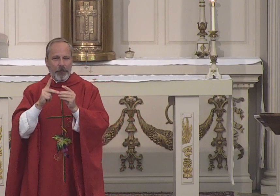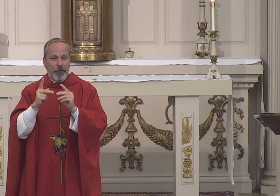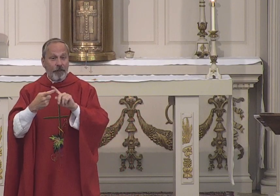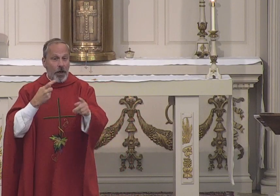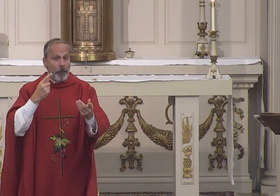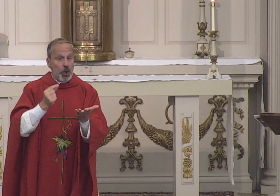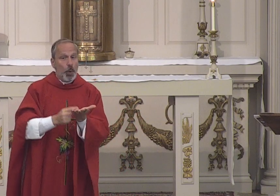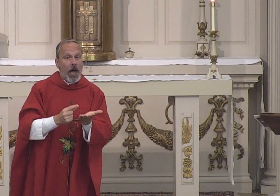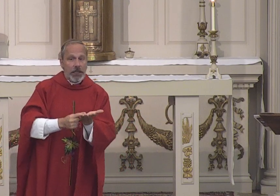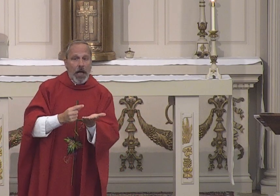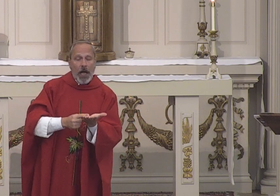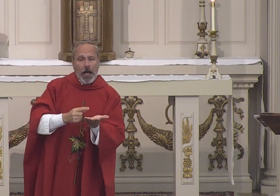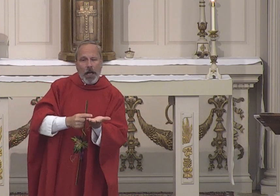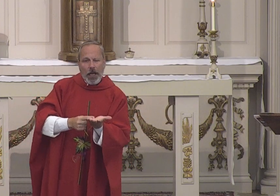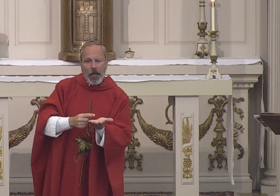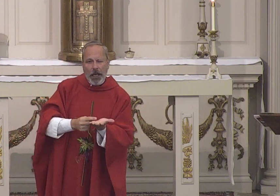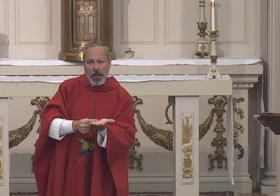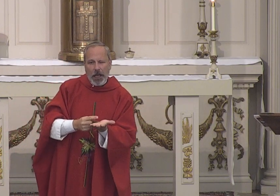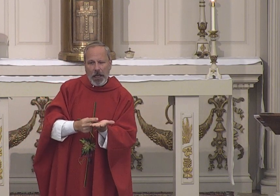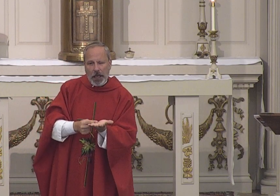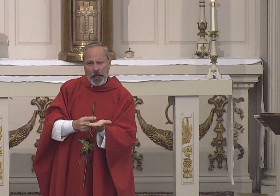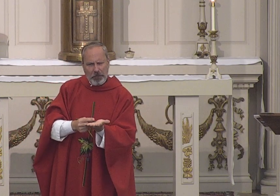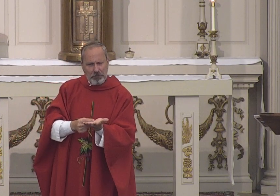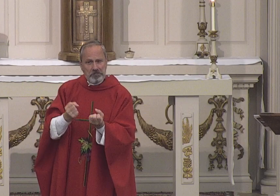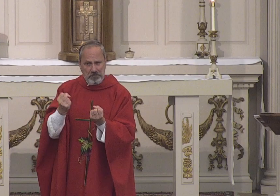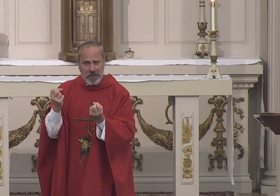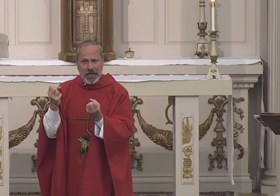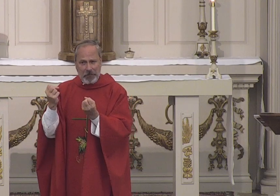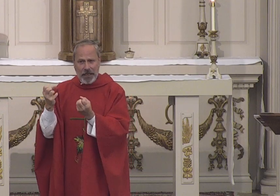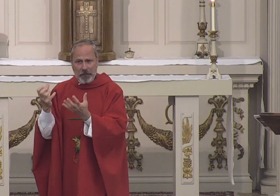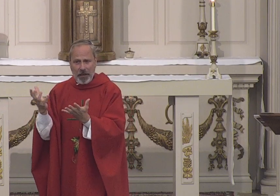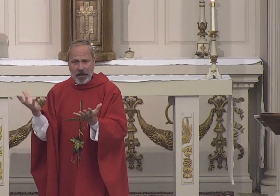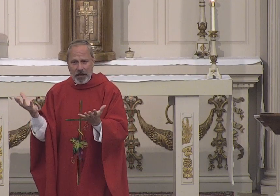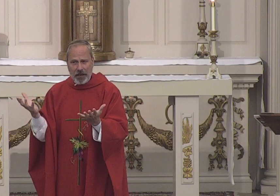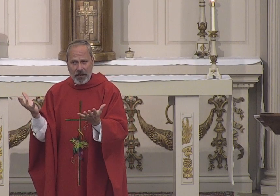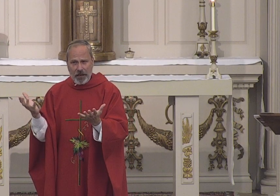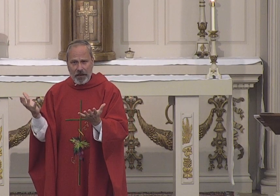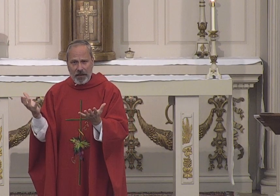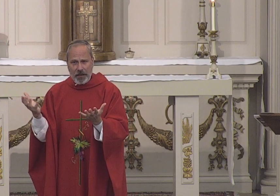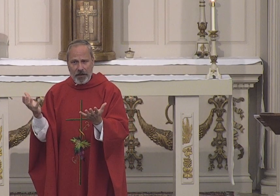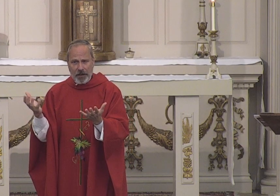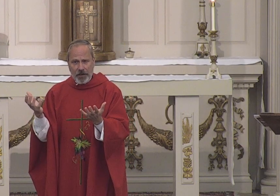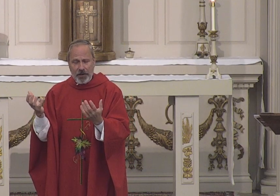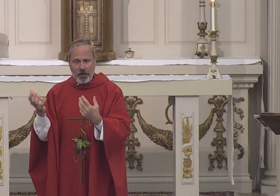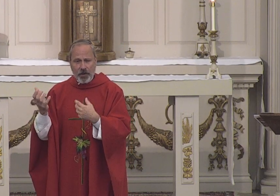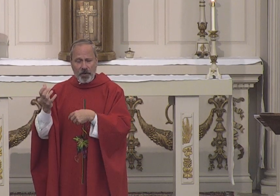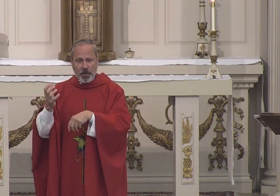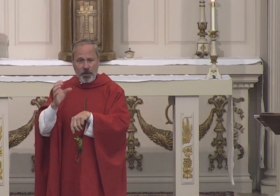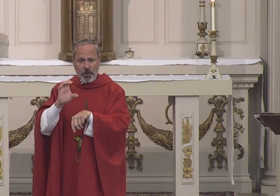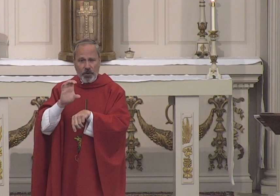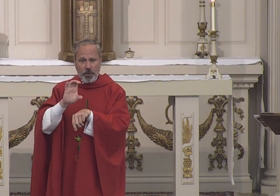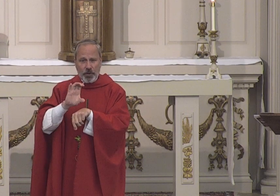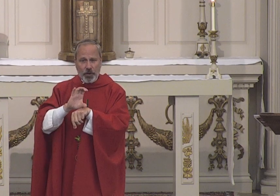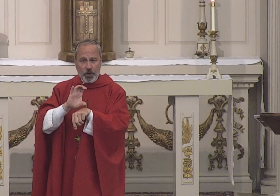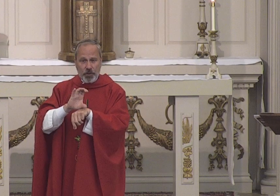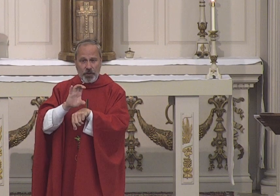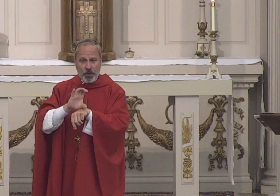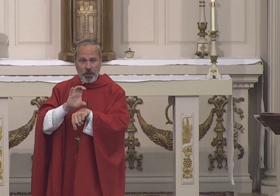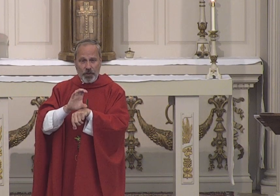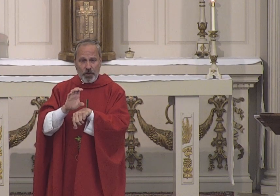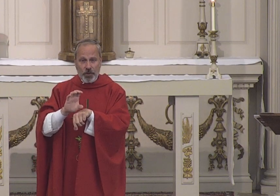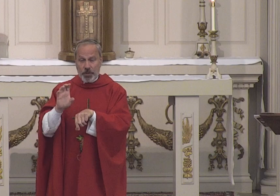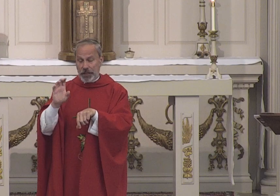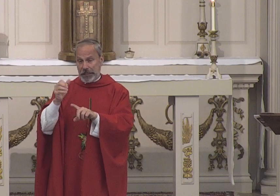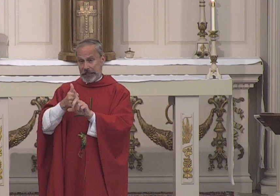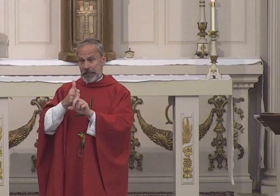now. We see members from Uganda, many new members from Uganda, joining the faith, joining